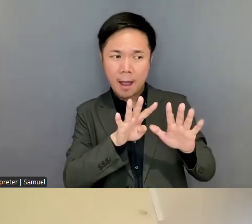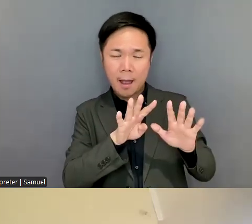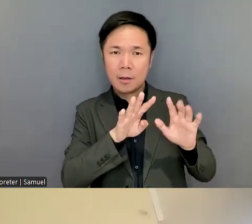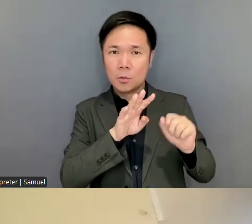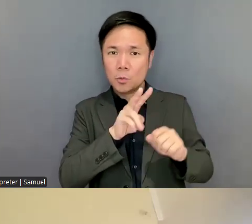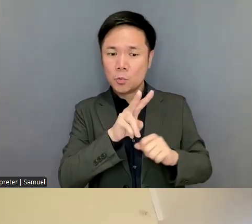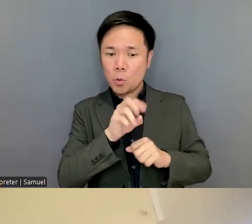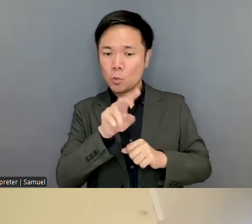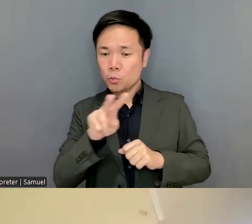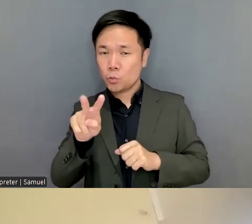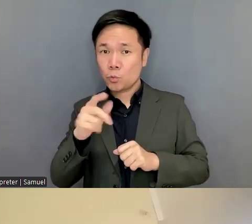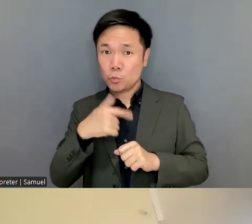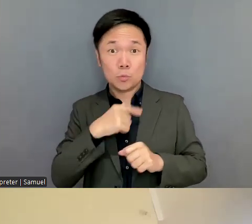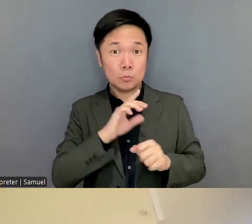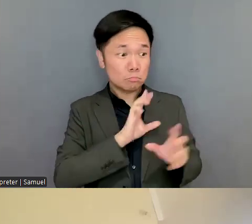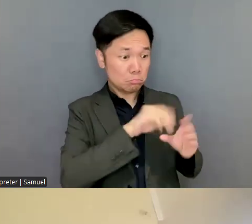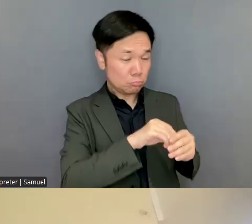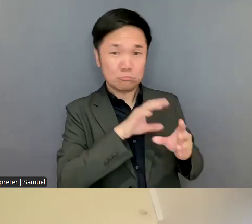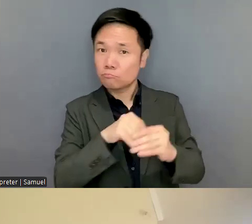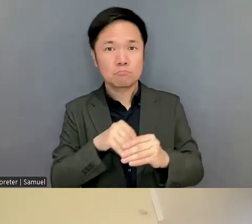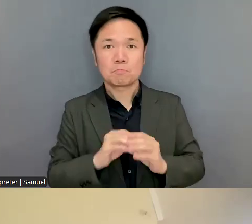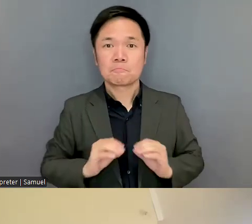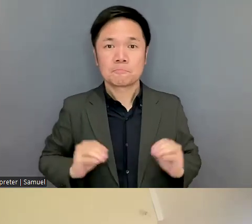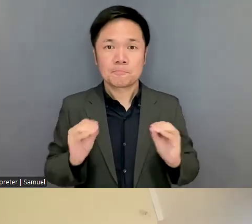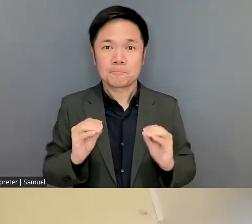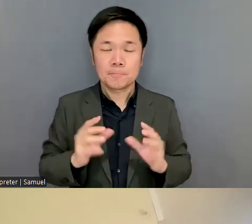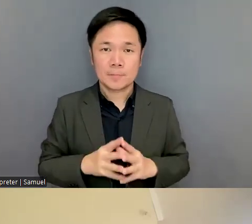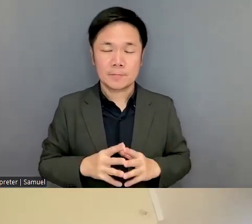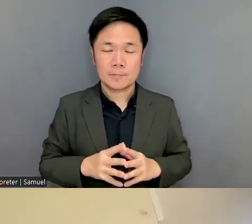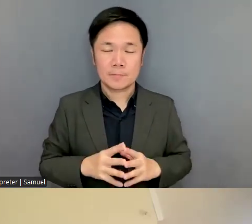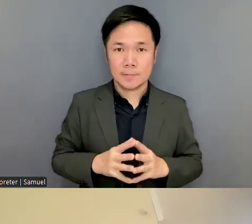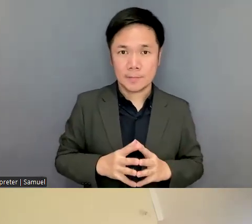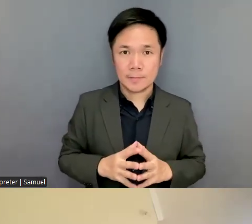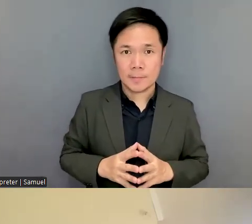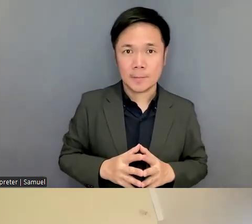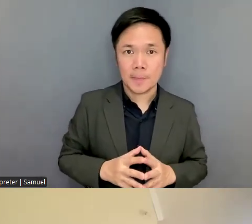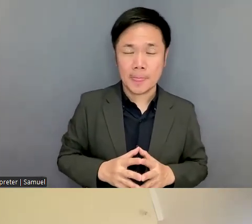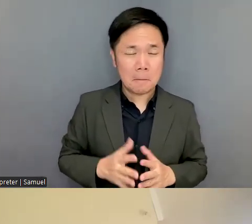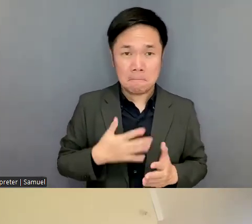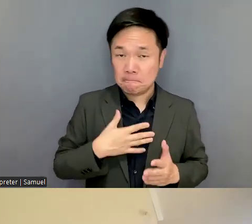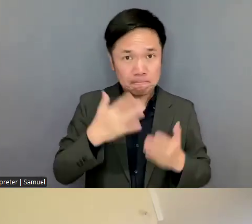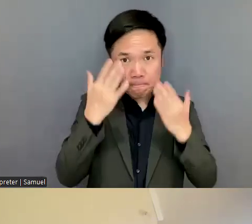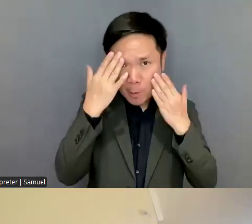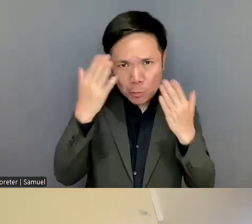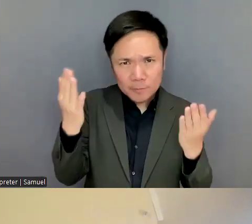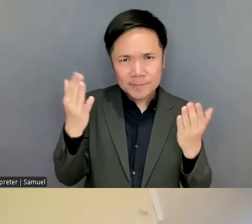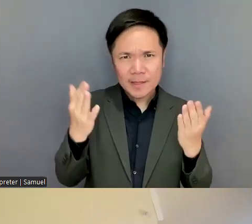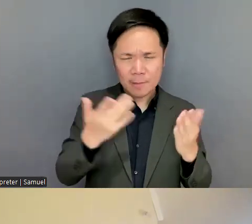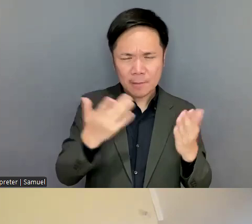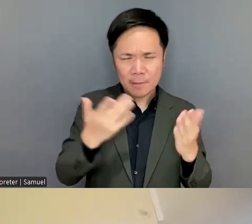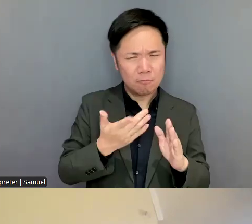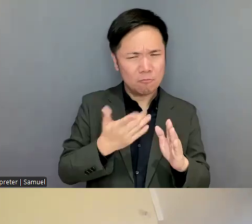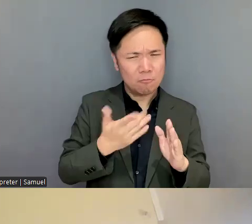2022 GDS. And there has not been, to my knowledge, a regional